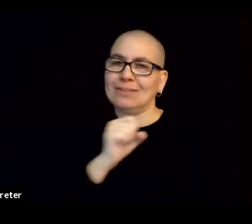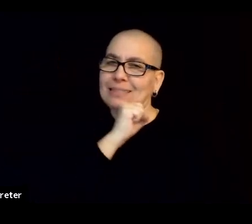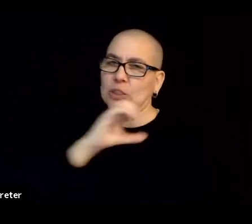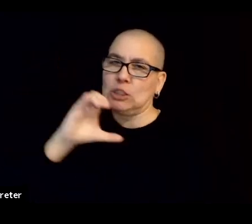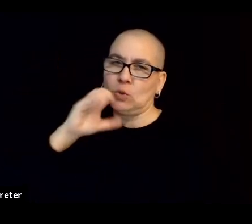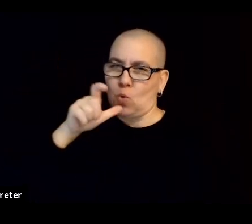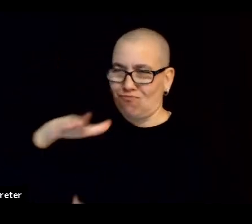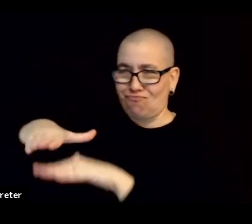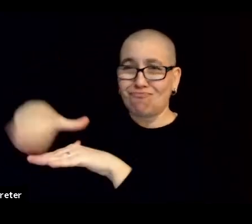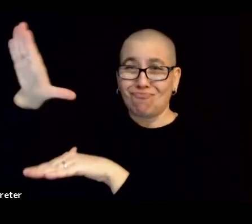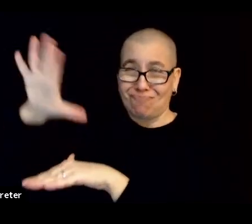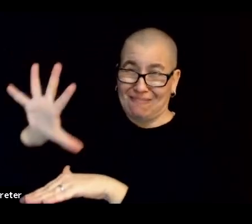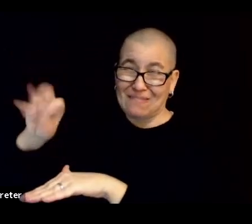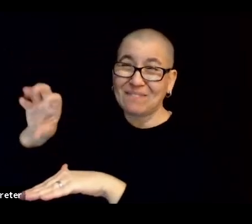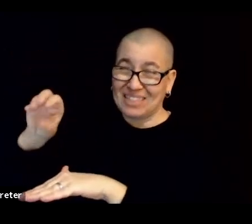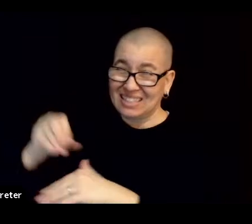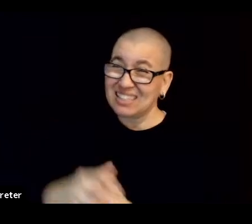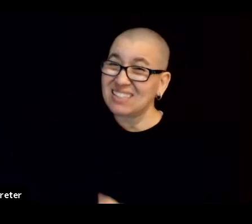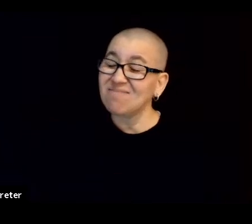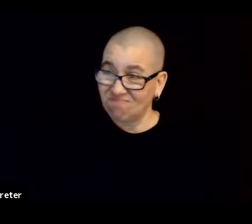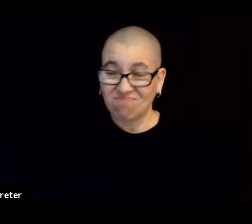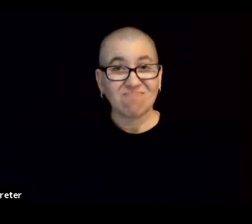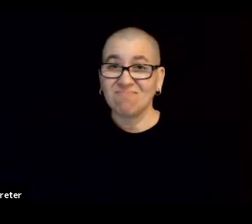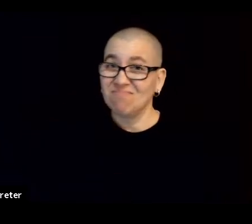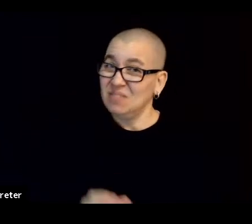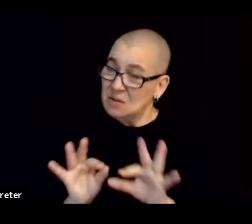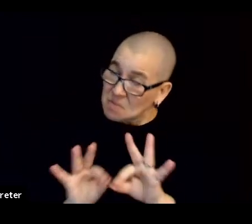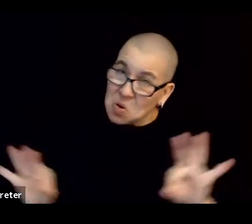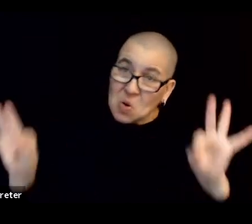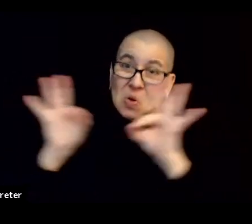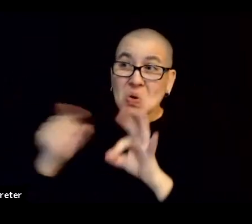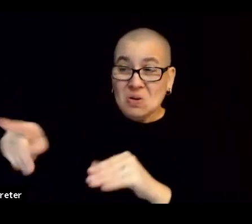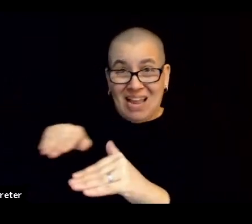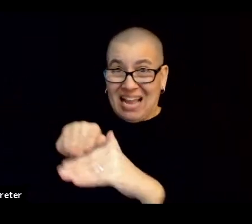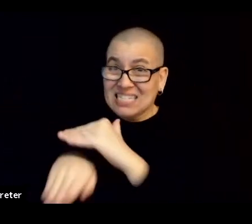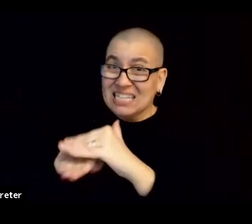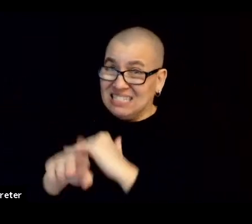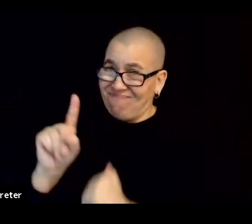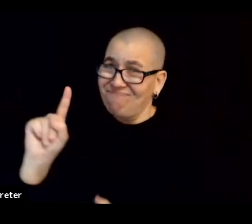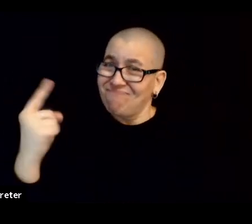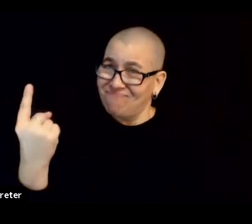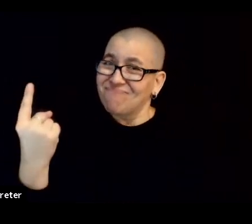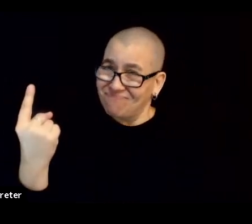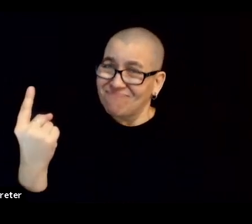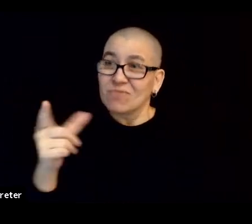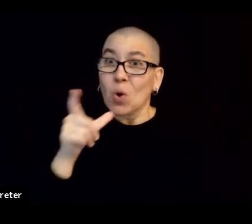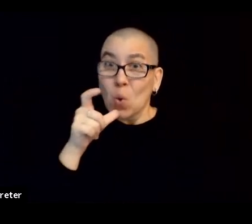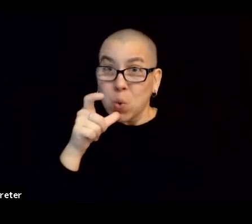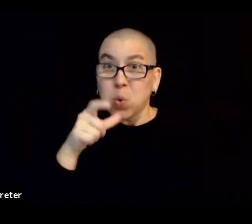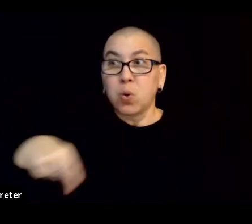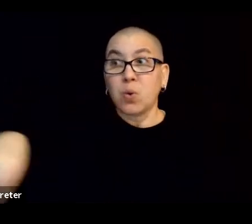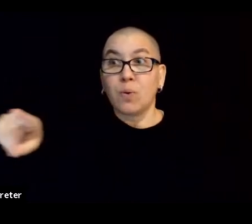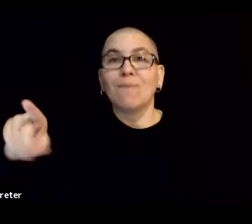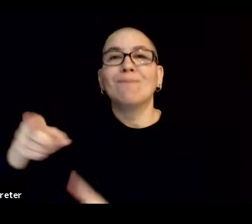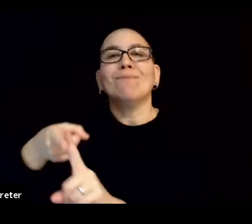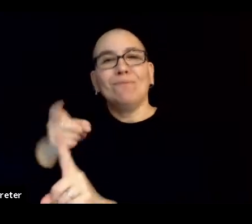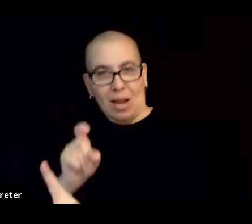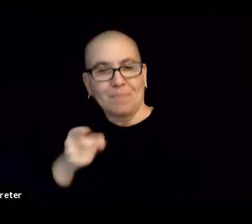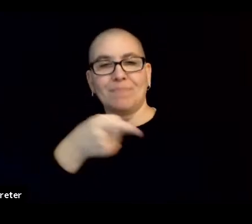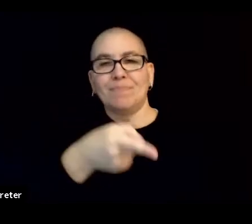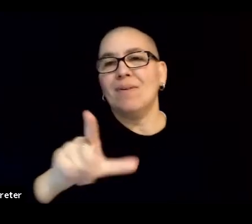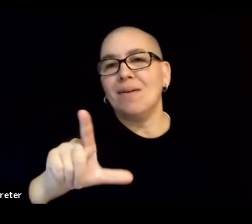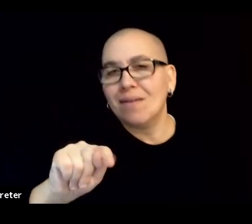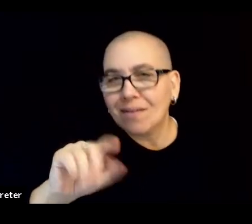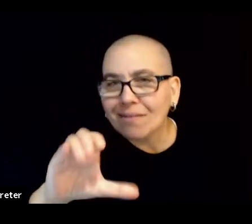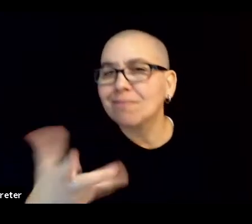priority access to vaccines in addition to those individuals receiving care in nursing homes and other long-term care facilities that we've